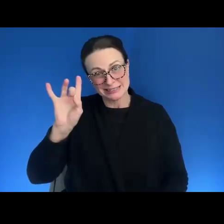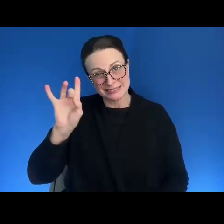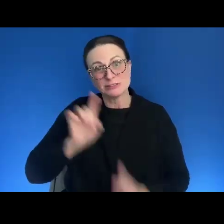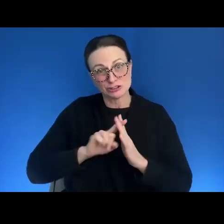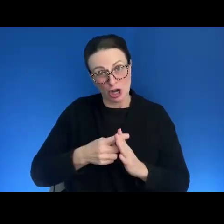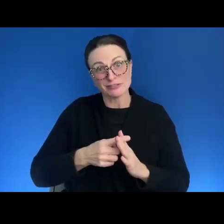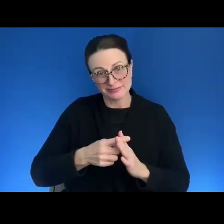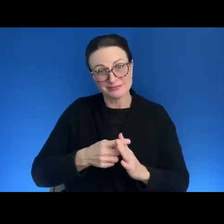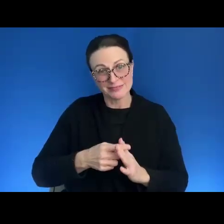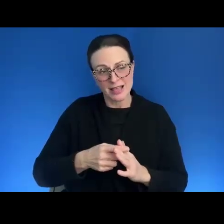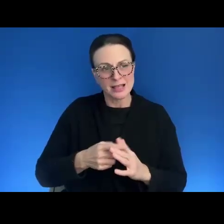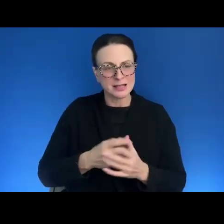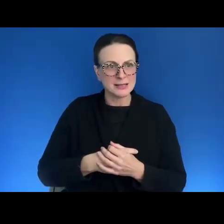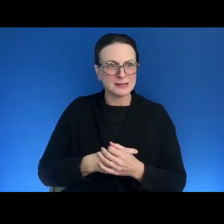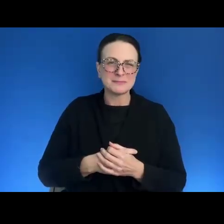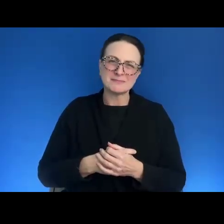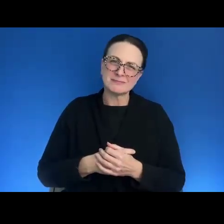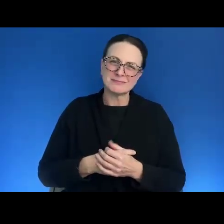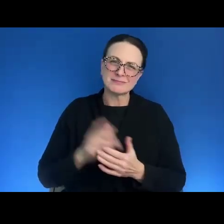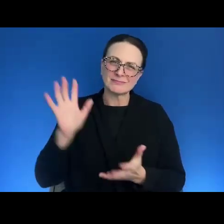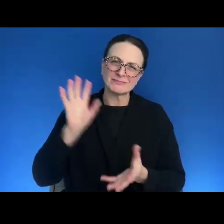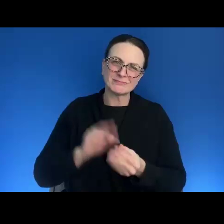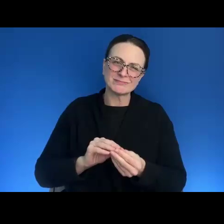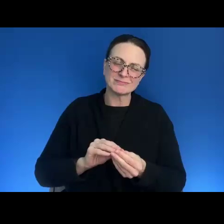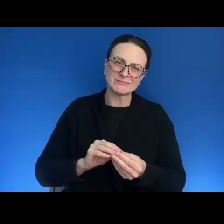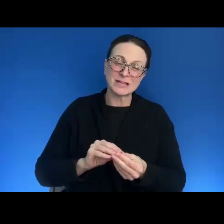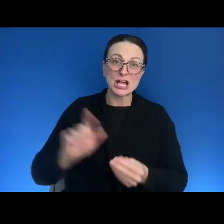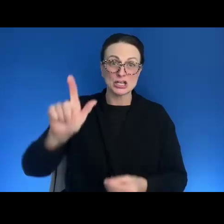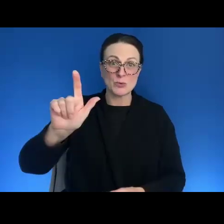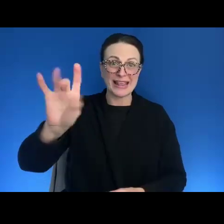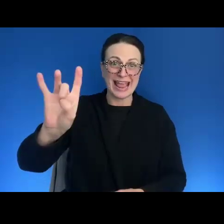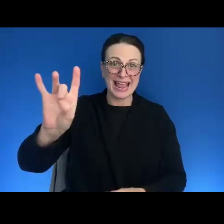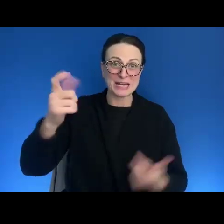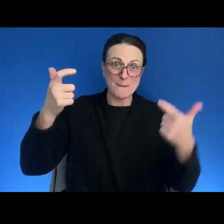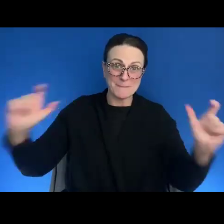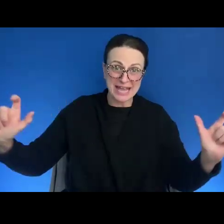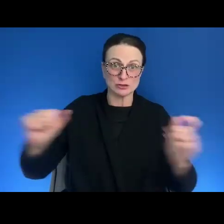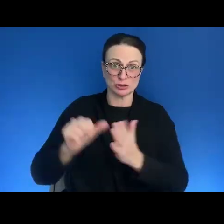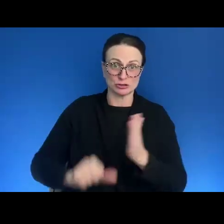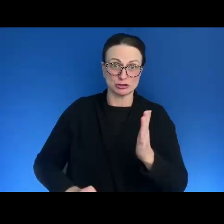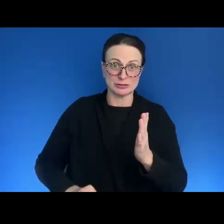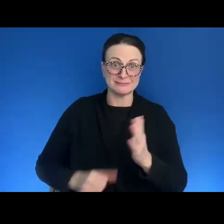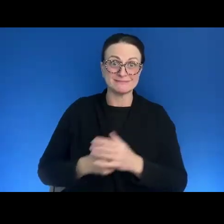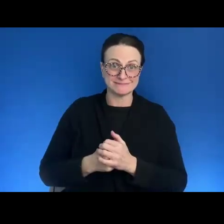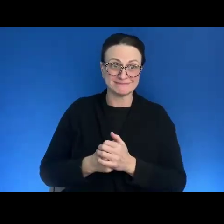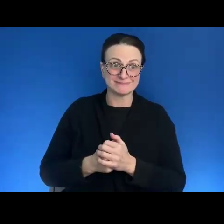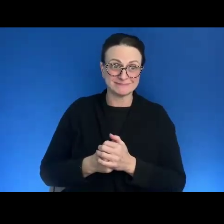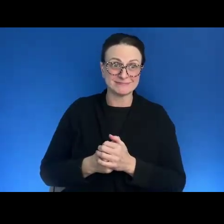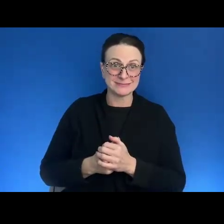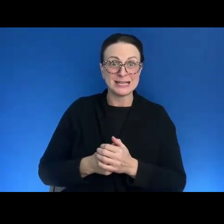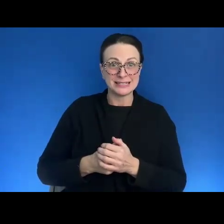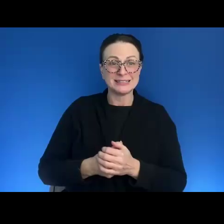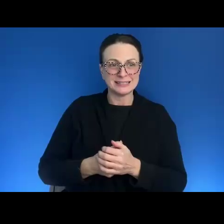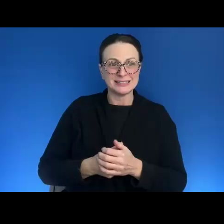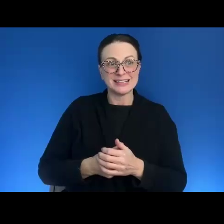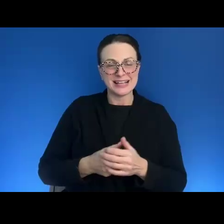ended up, I think I've had about 28 major surgeries. So asleep for at least half an hour,